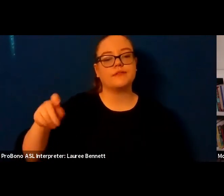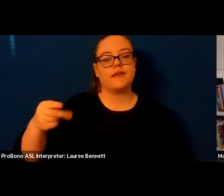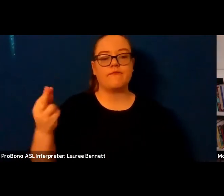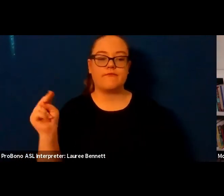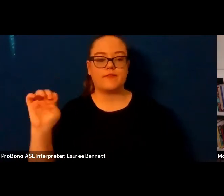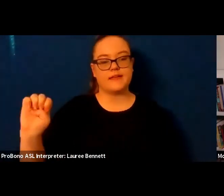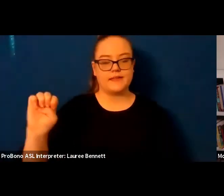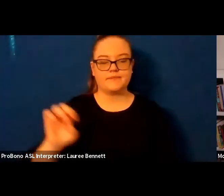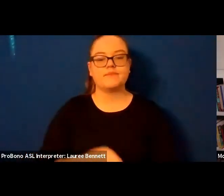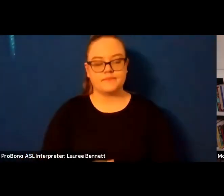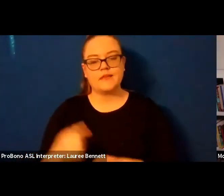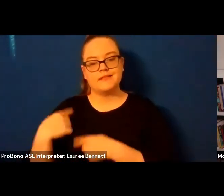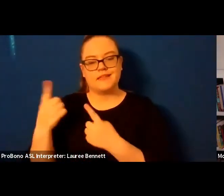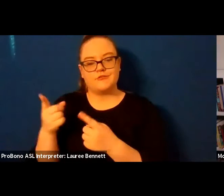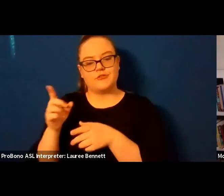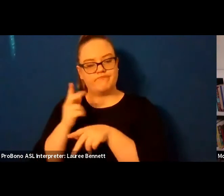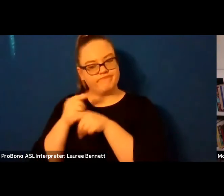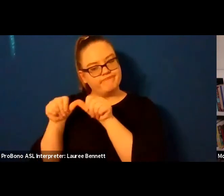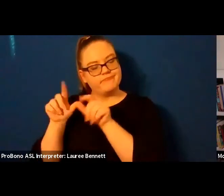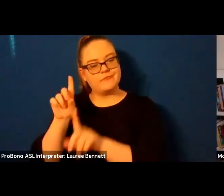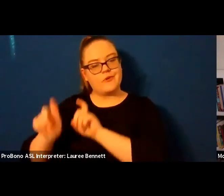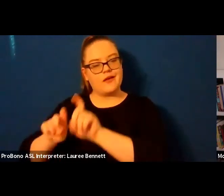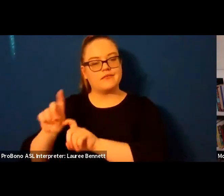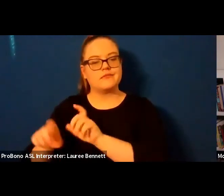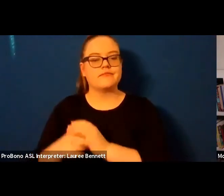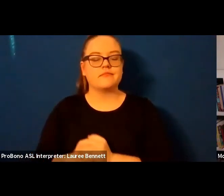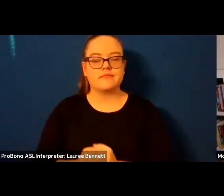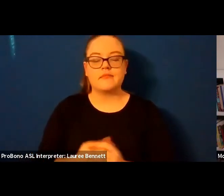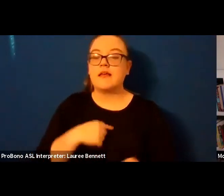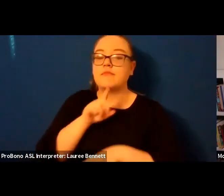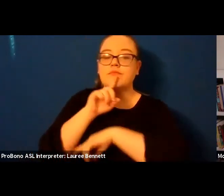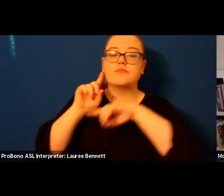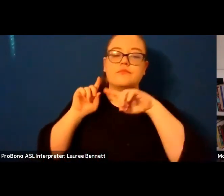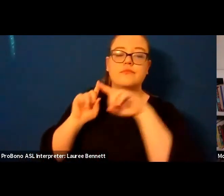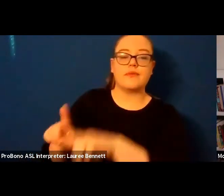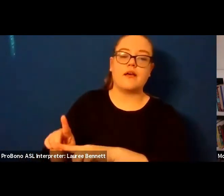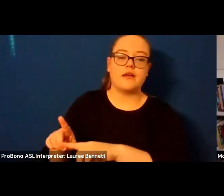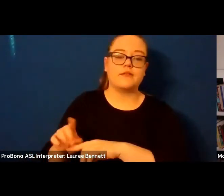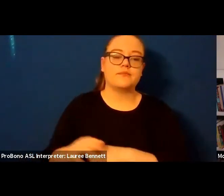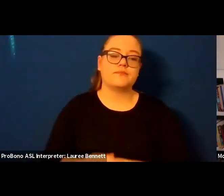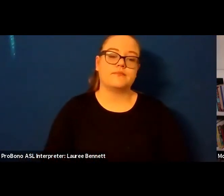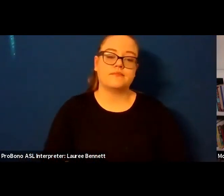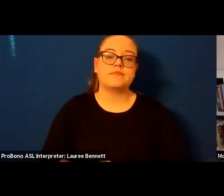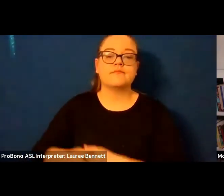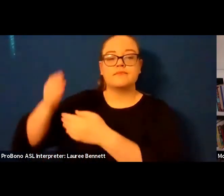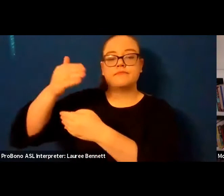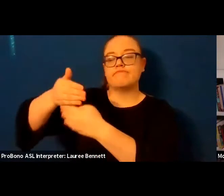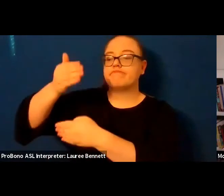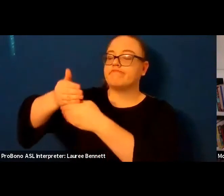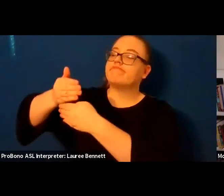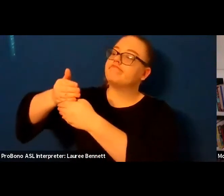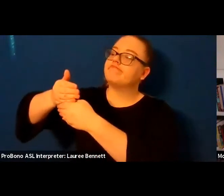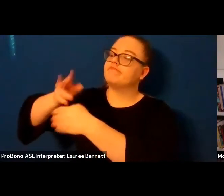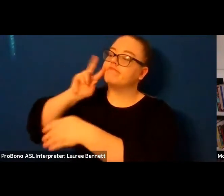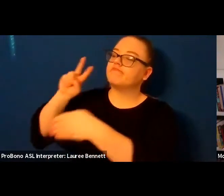window with a view of rough country said oak said aster piled up lies in her warm